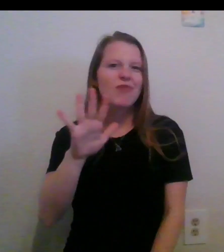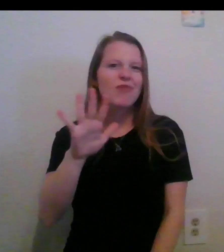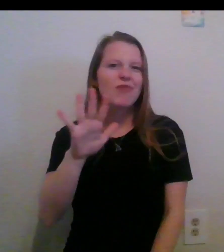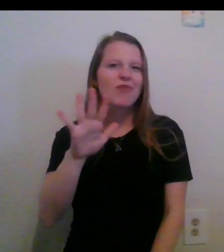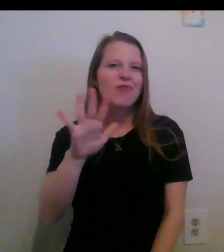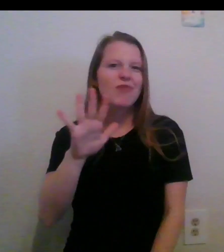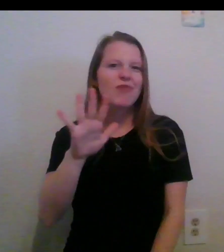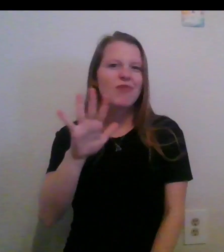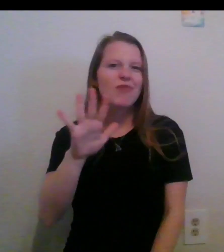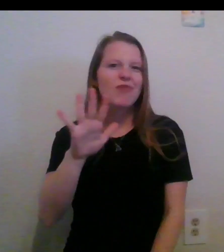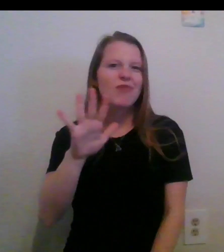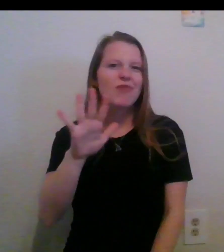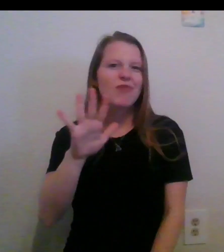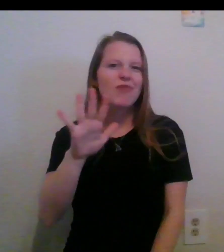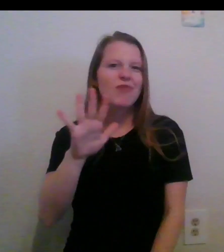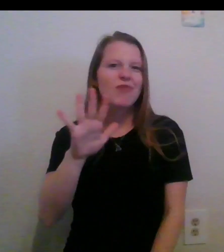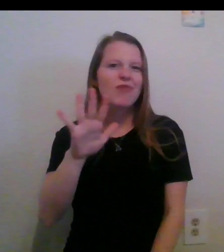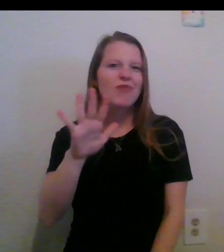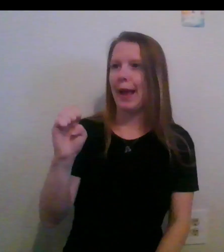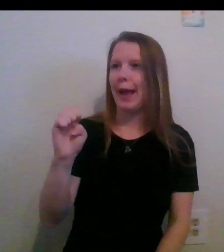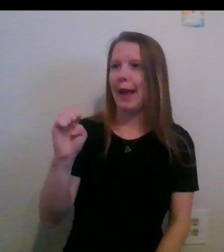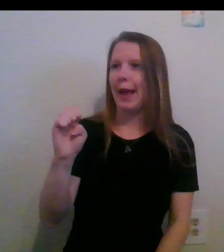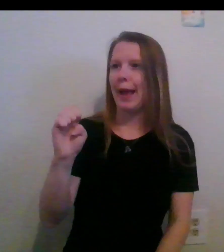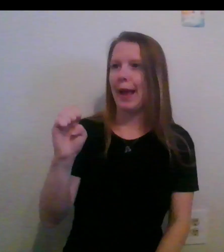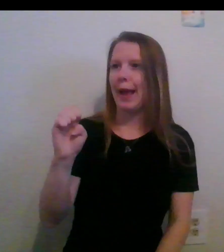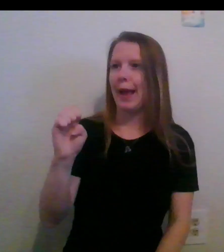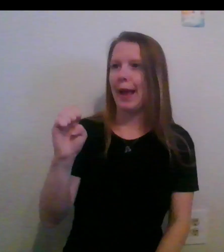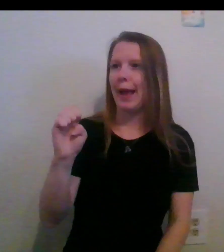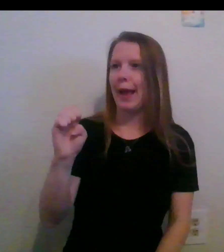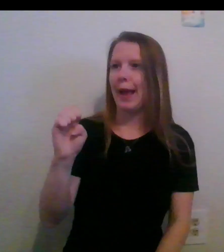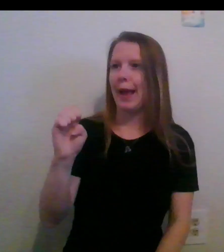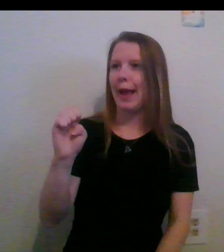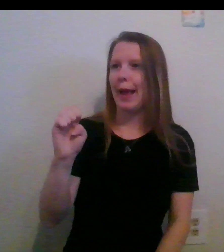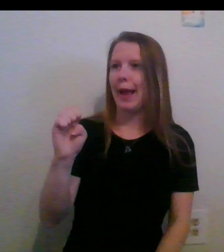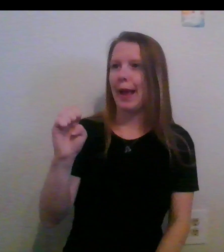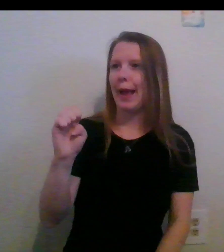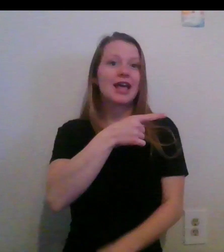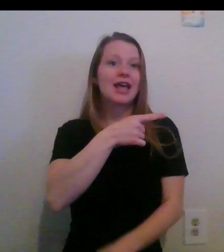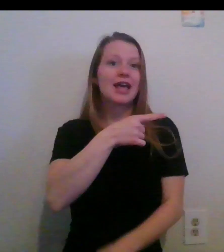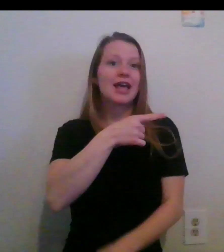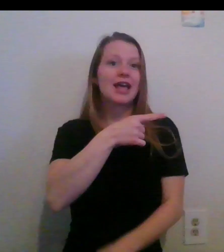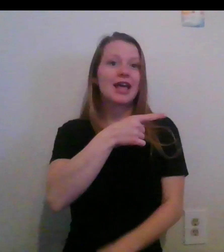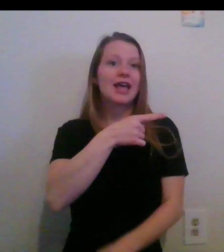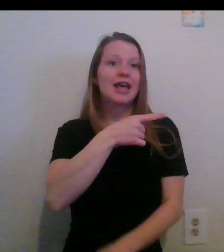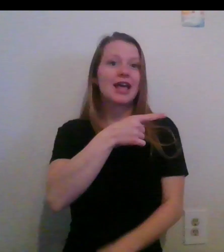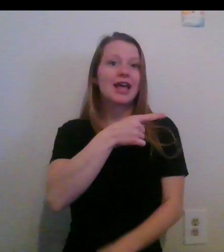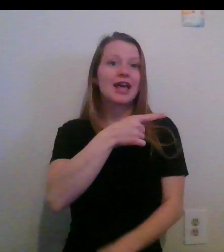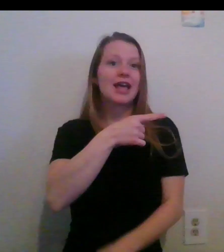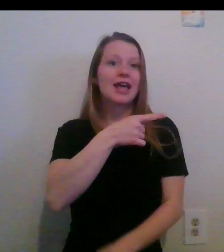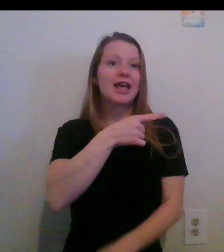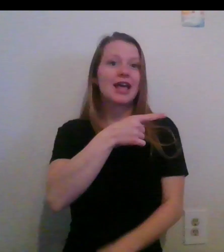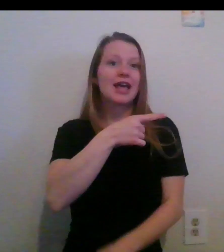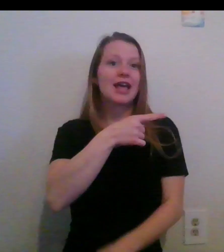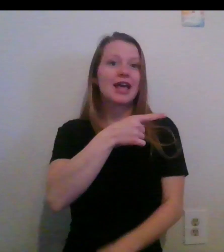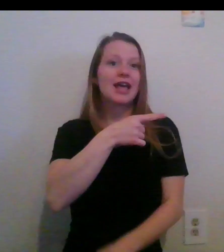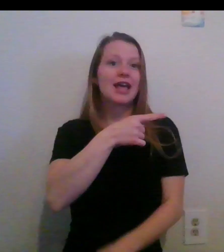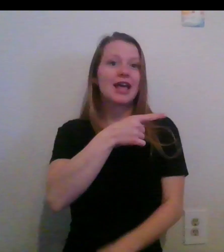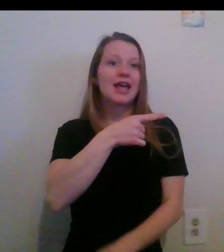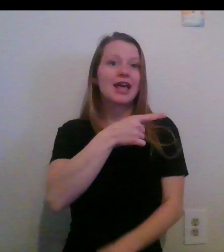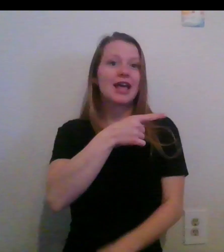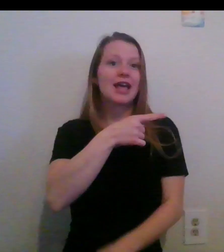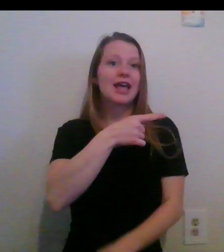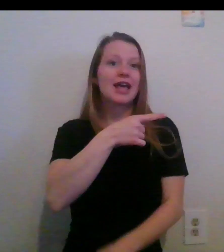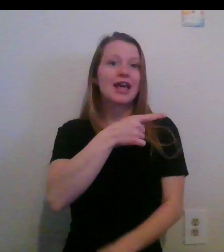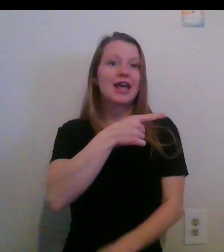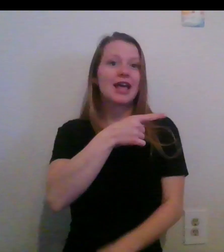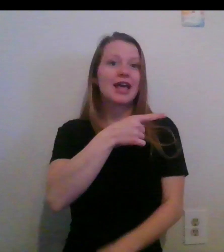It also means that many girls will at least be in the 8th grade before their first period, and some may be as old as seniors in high